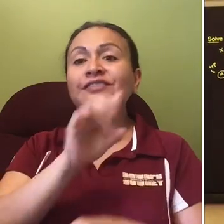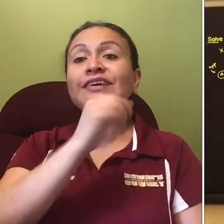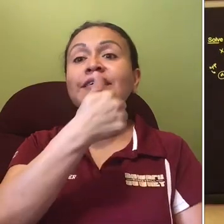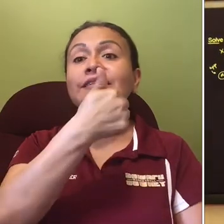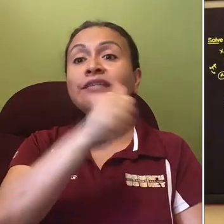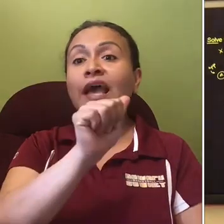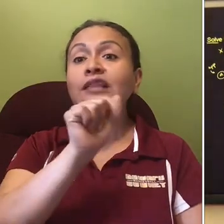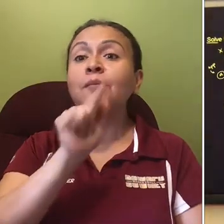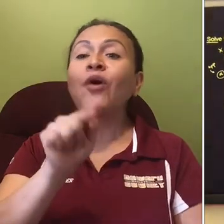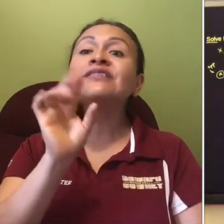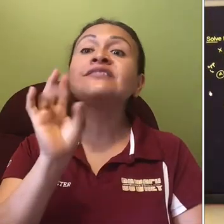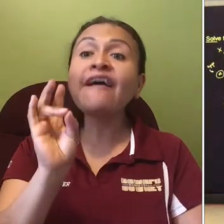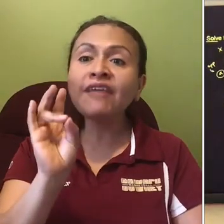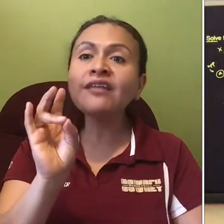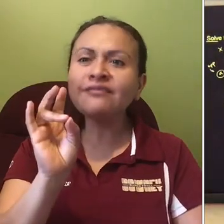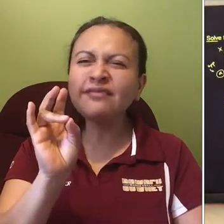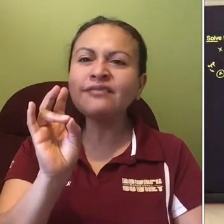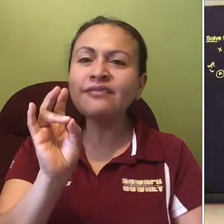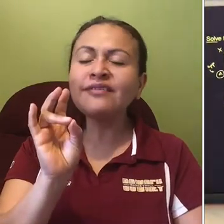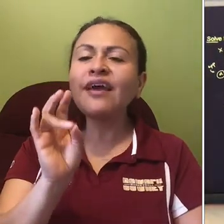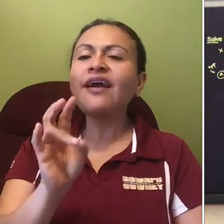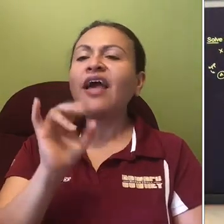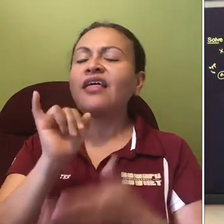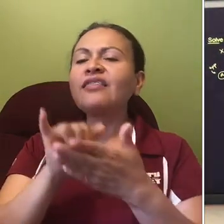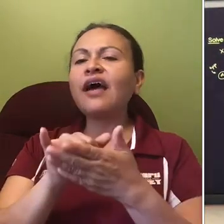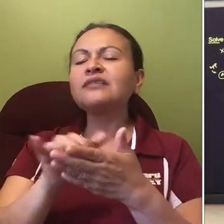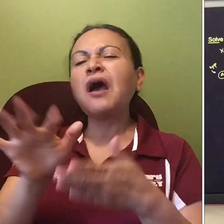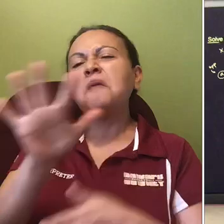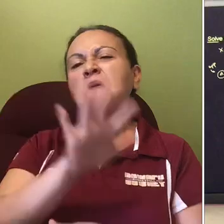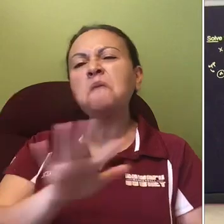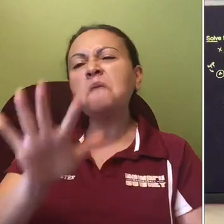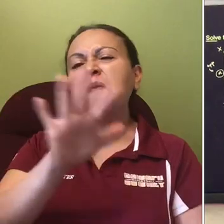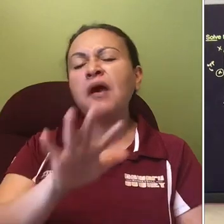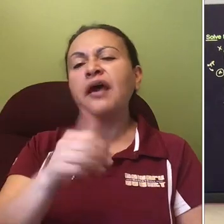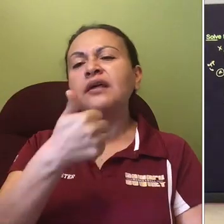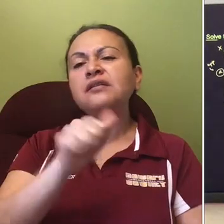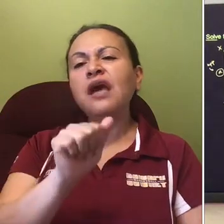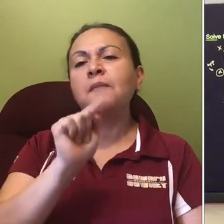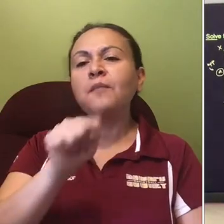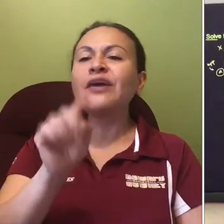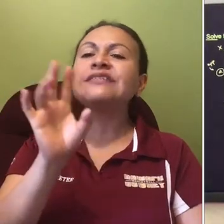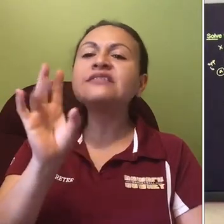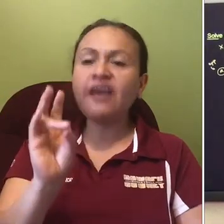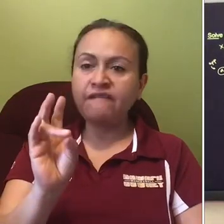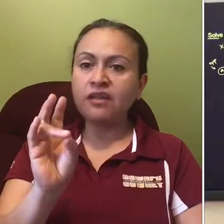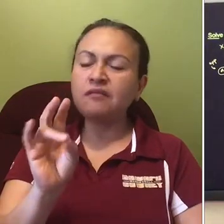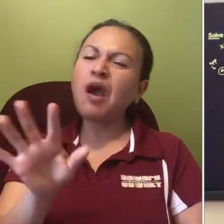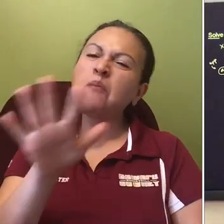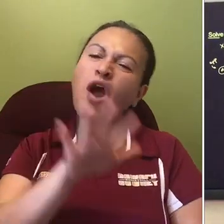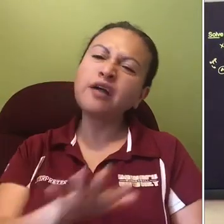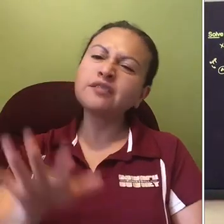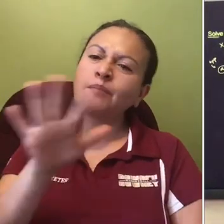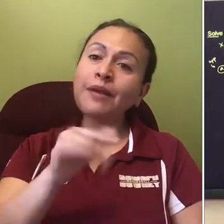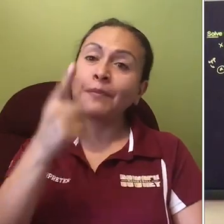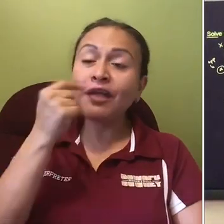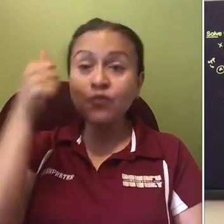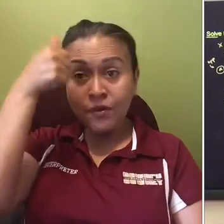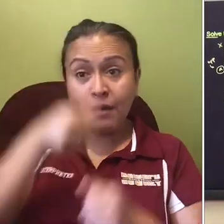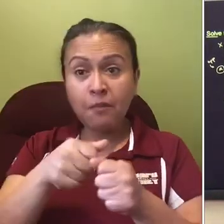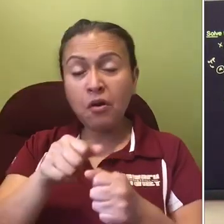So A is approximately equal to 10.7. I say approximately because I